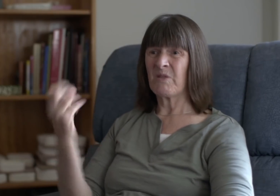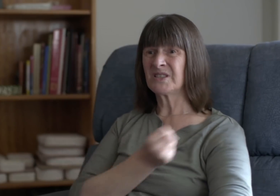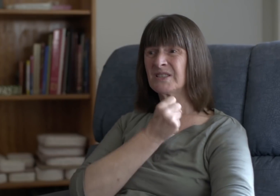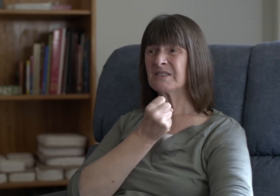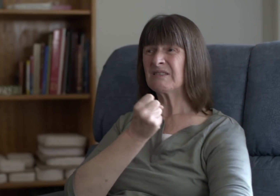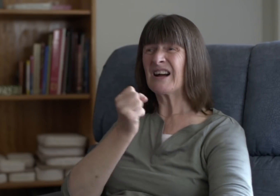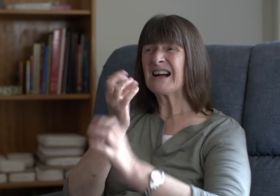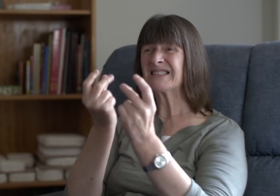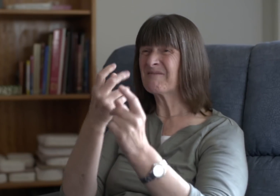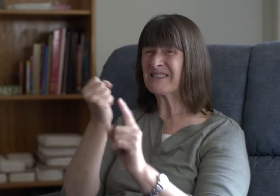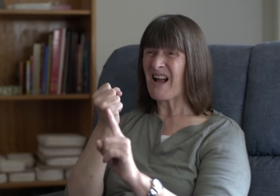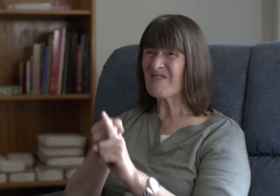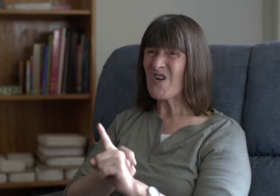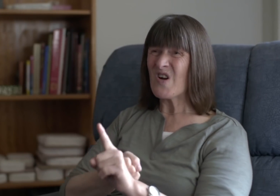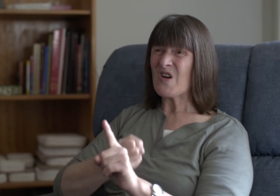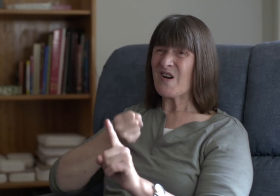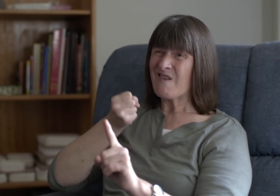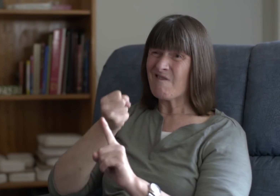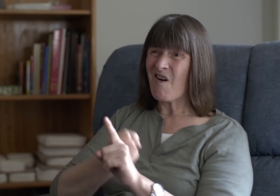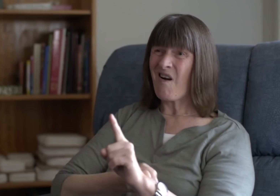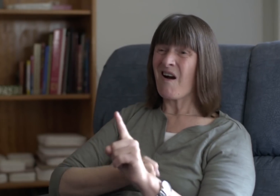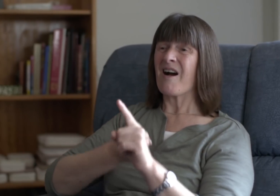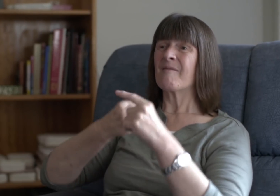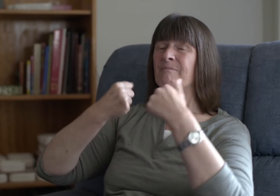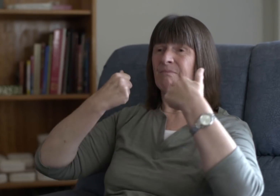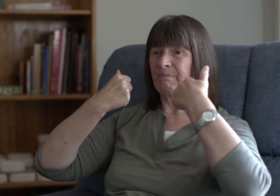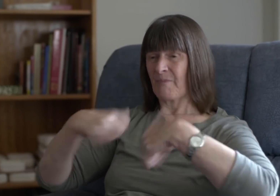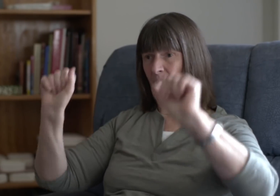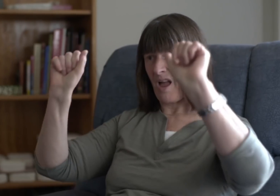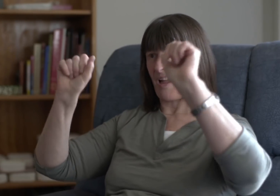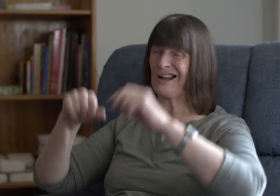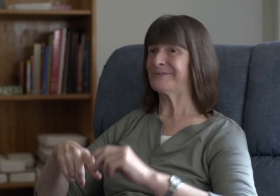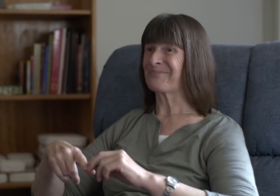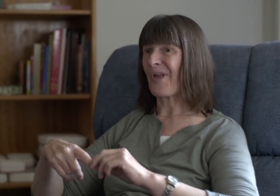for change. It's not easy, but we need to do it, and then we can break through those barriers.